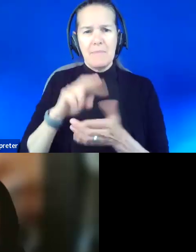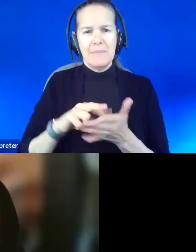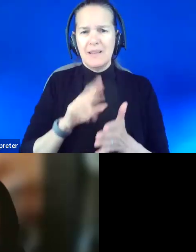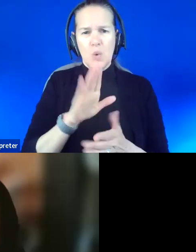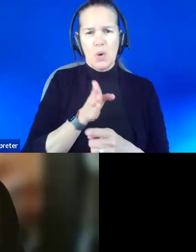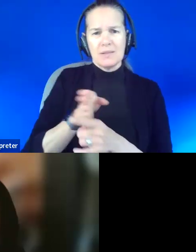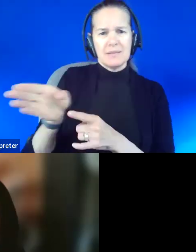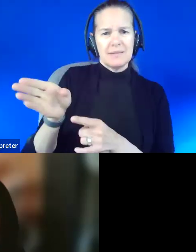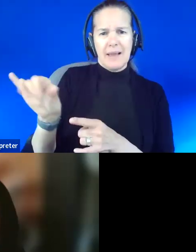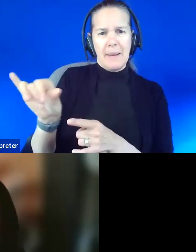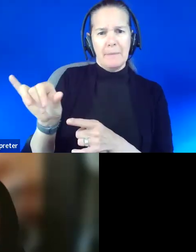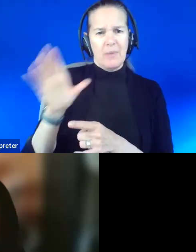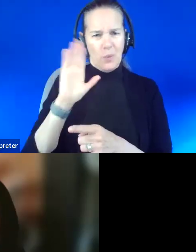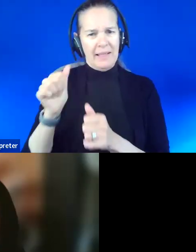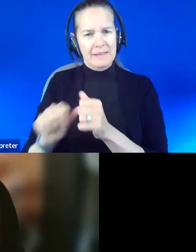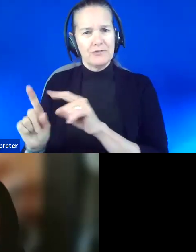a different journey.